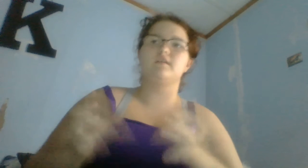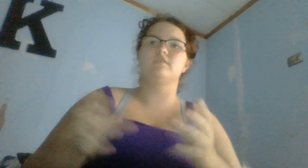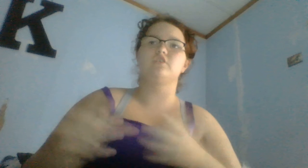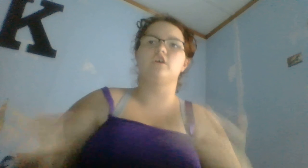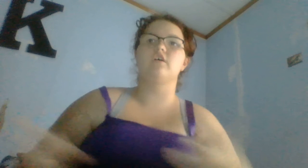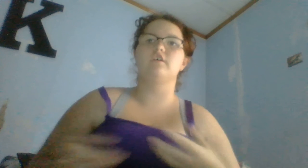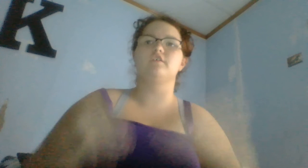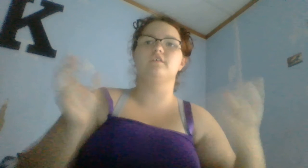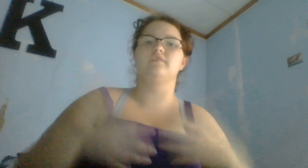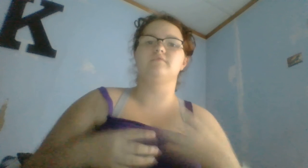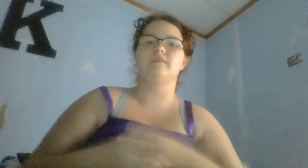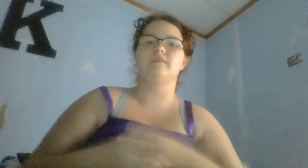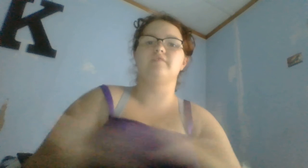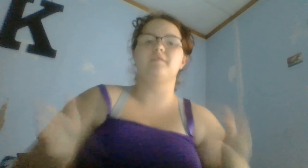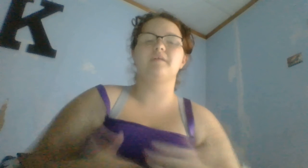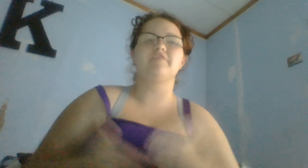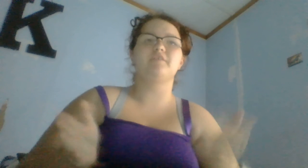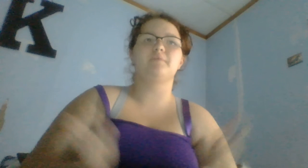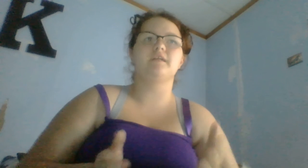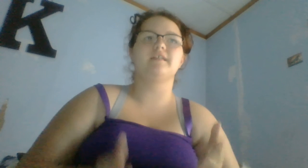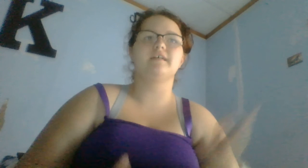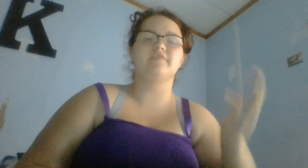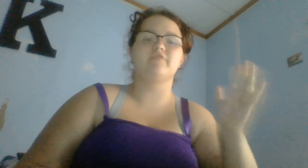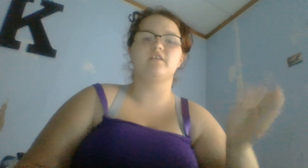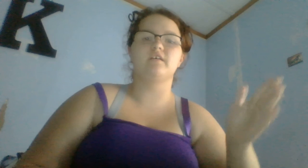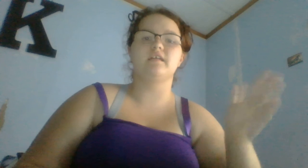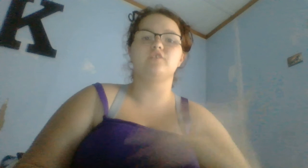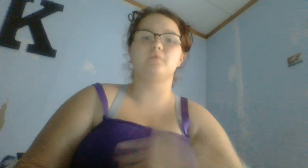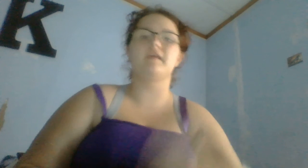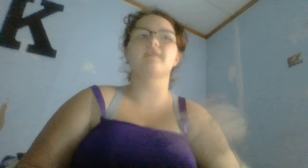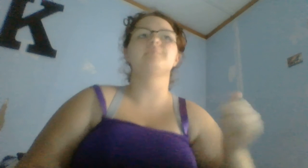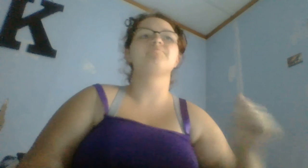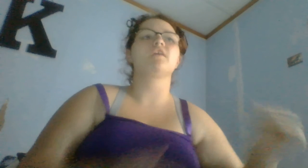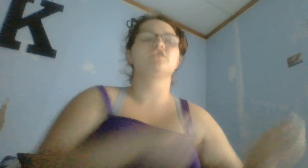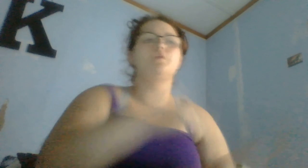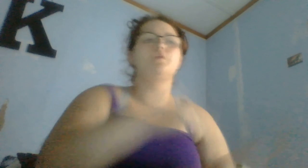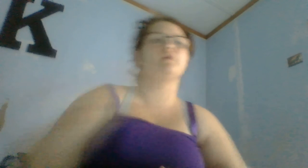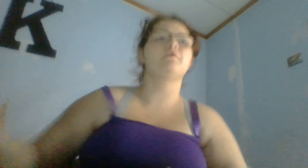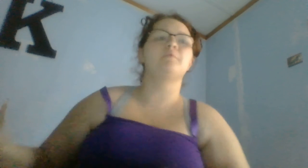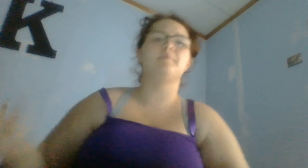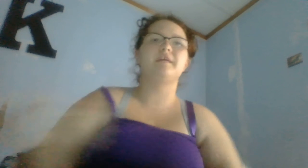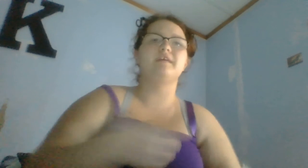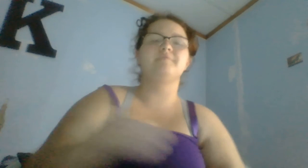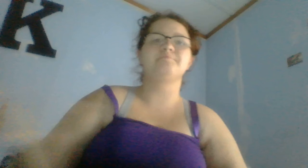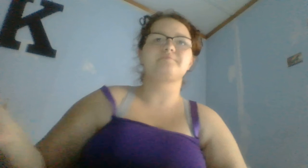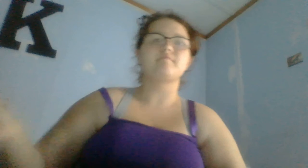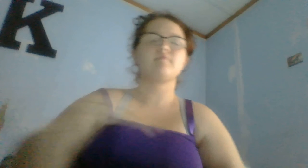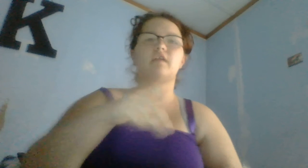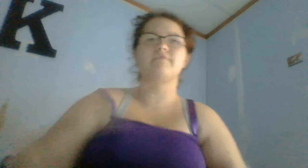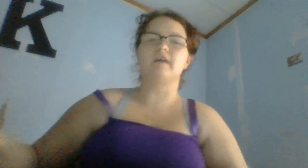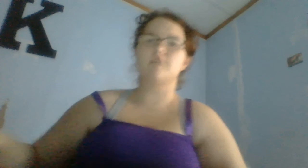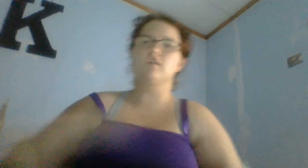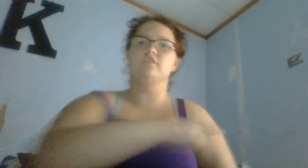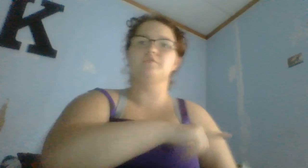a jar or envelope whatever you put in it for each week so week one will be five dollars